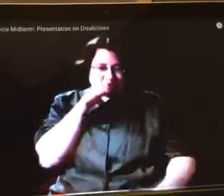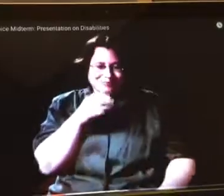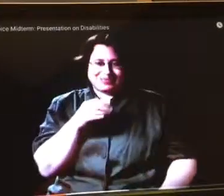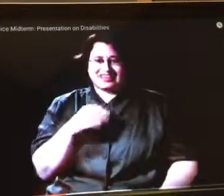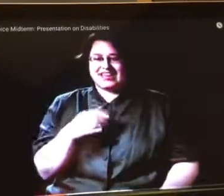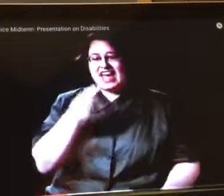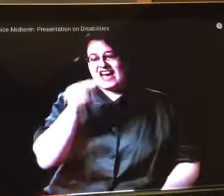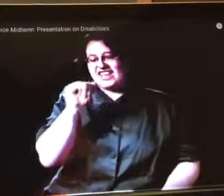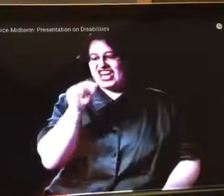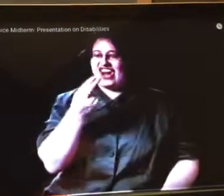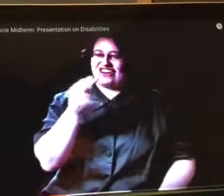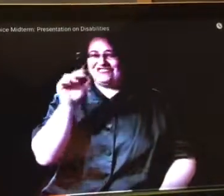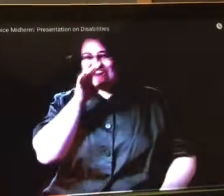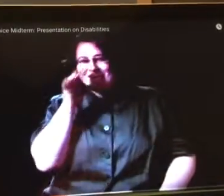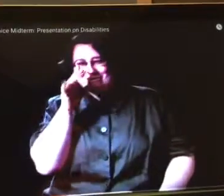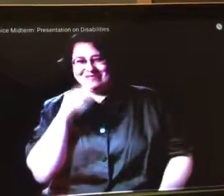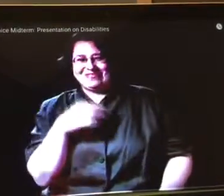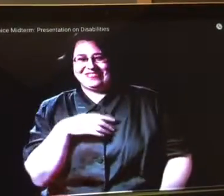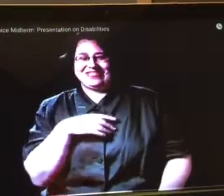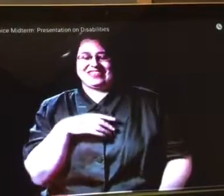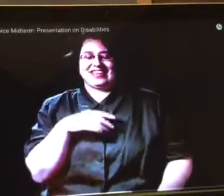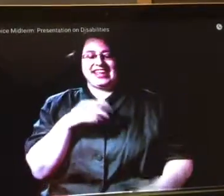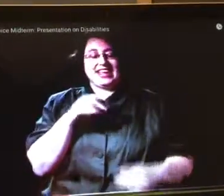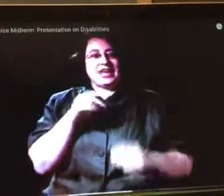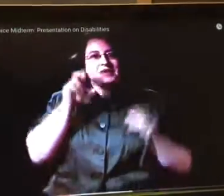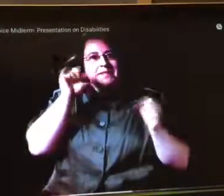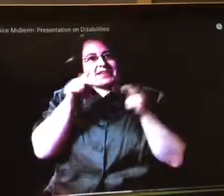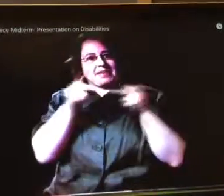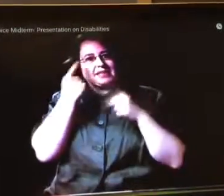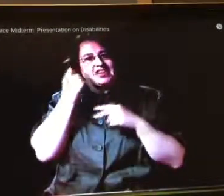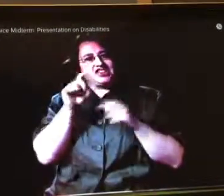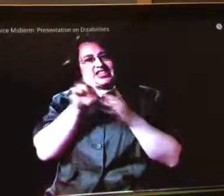same. And so that's why it's called Have a Heart Farm.